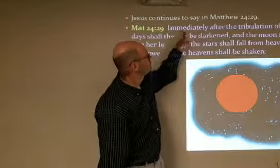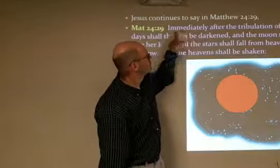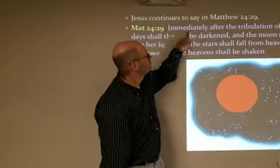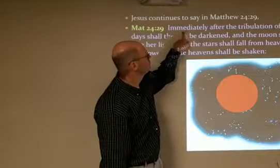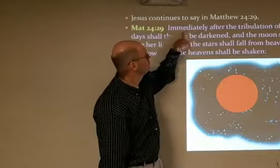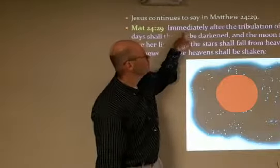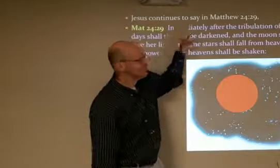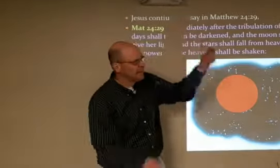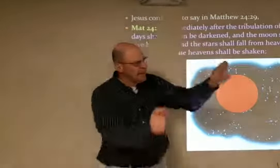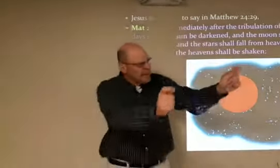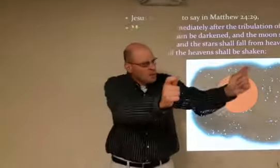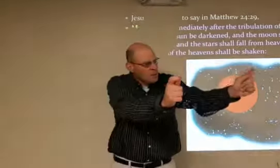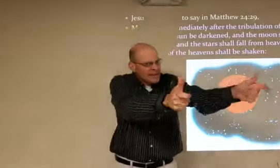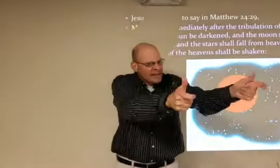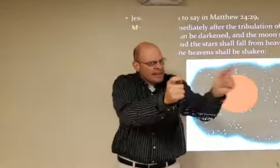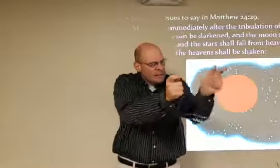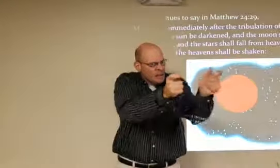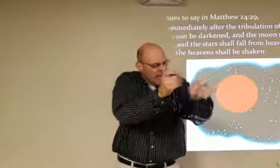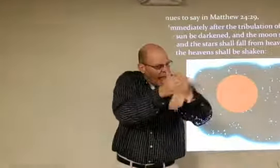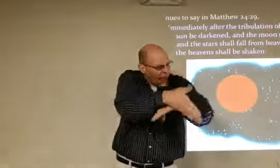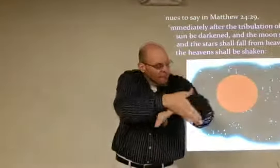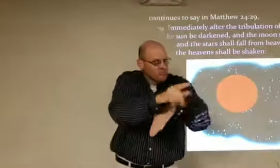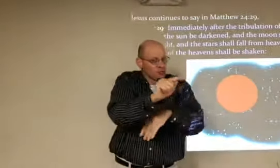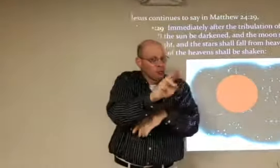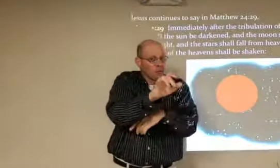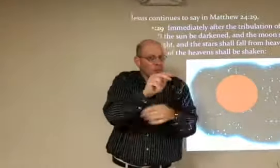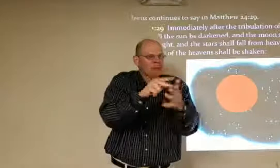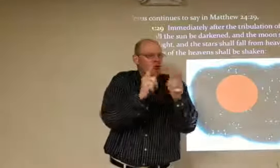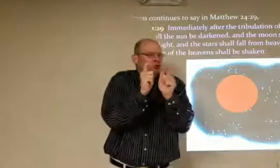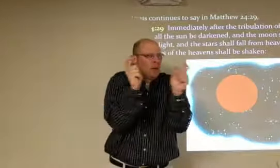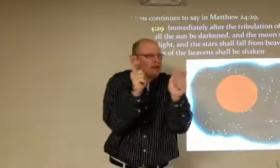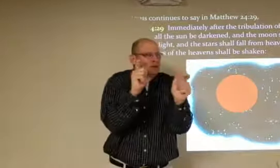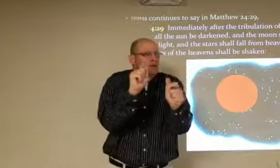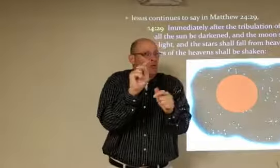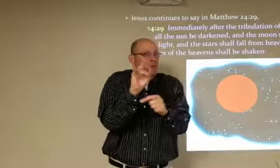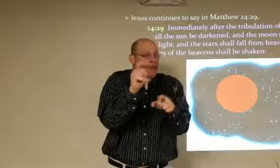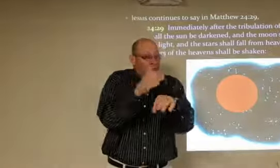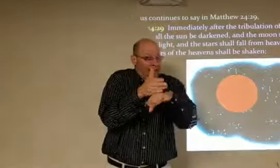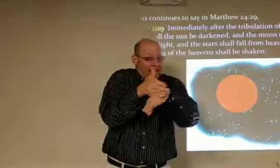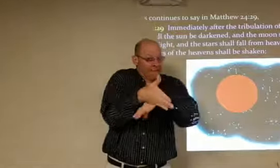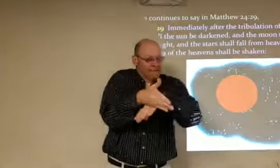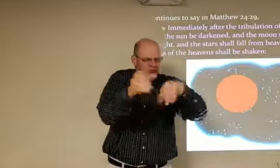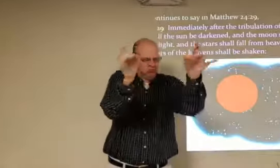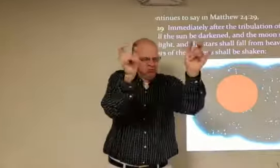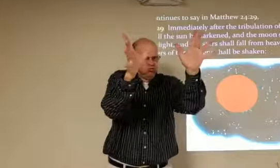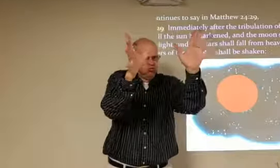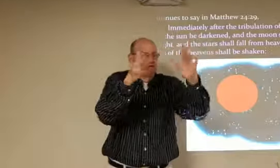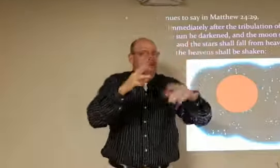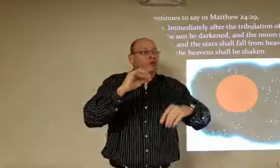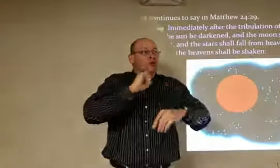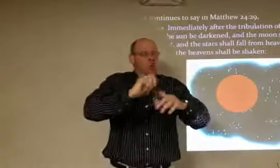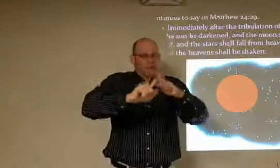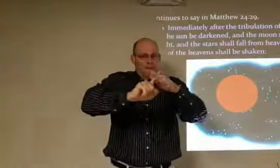Okay, up here in the scripture, immediately after the tribulation. It's going to be